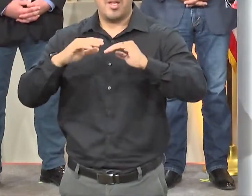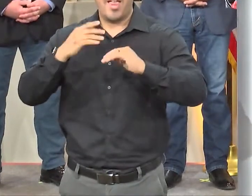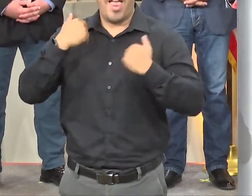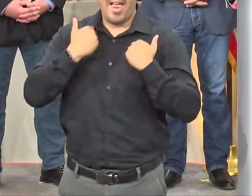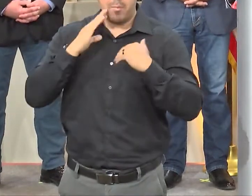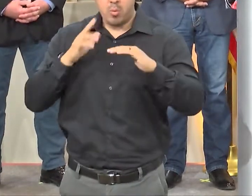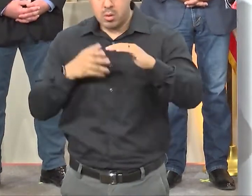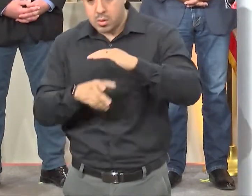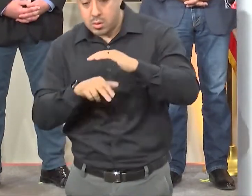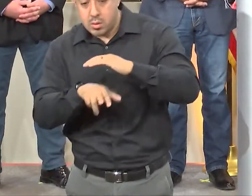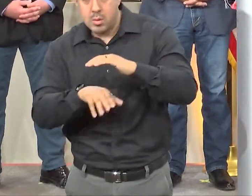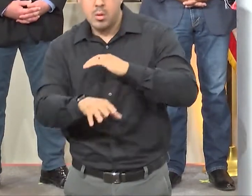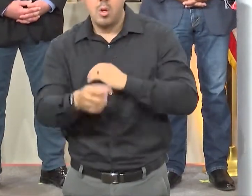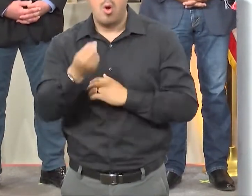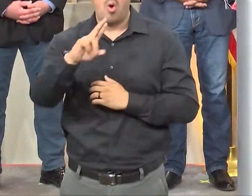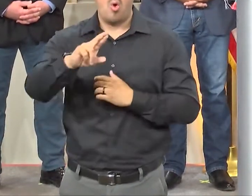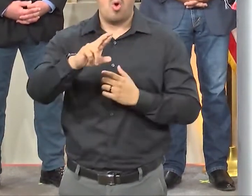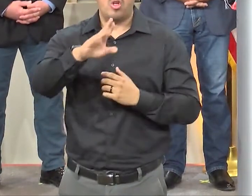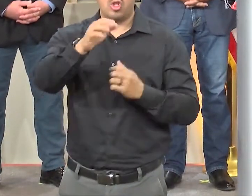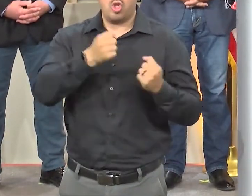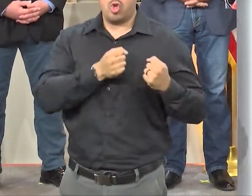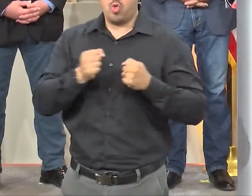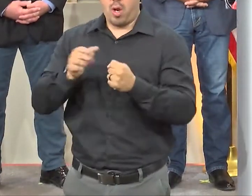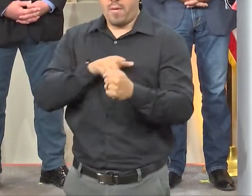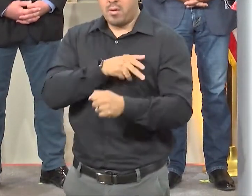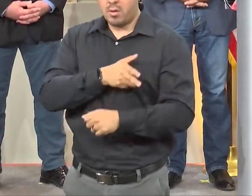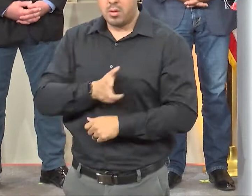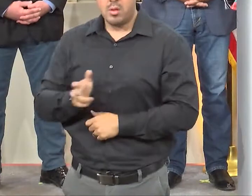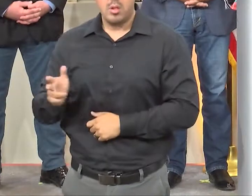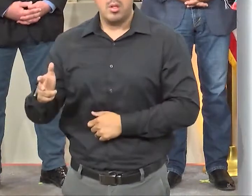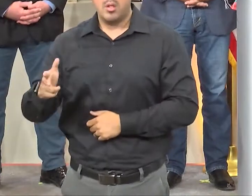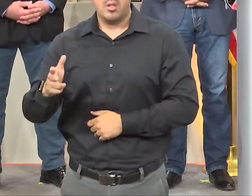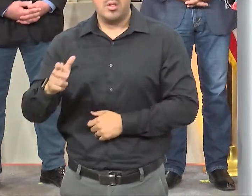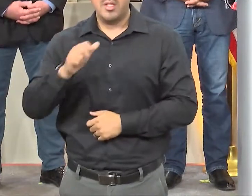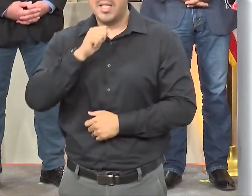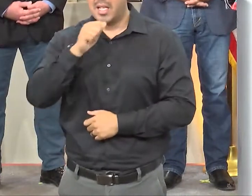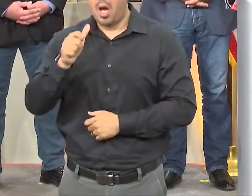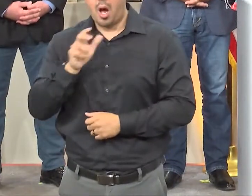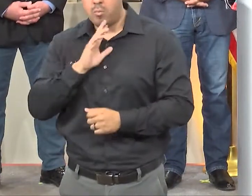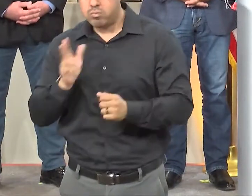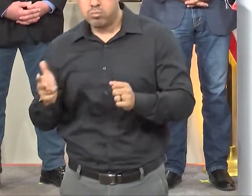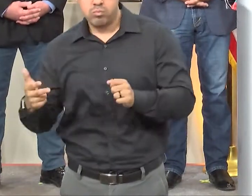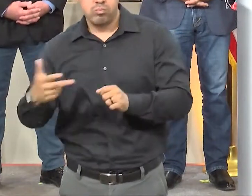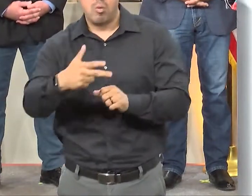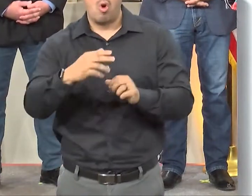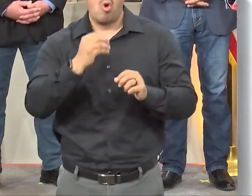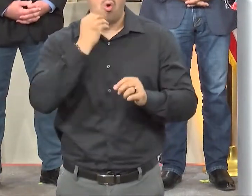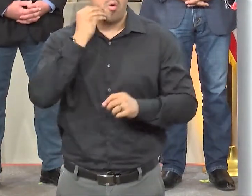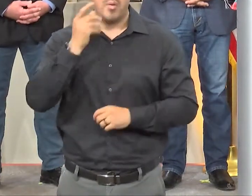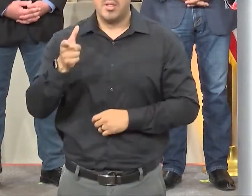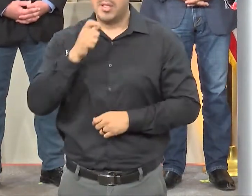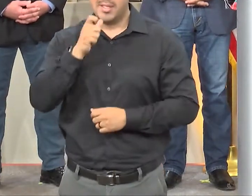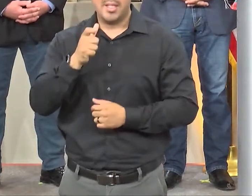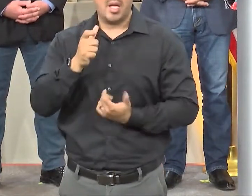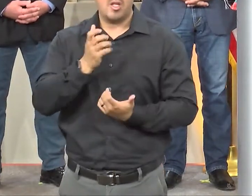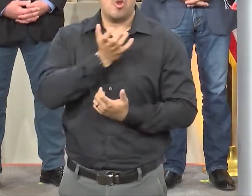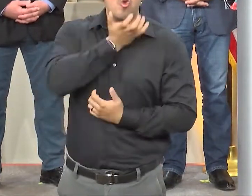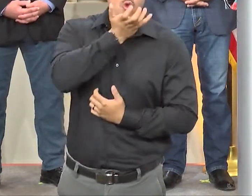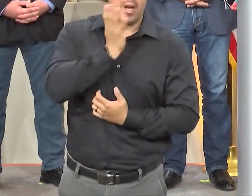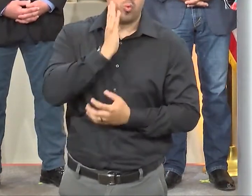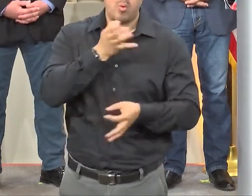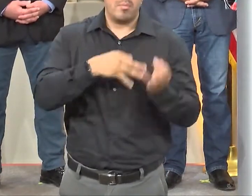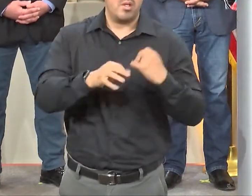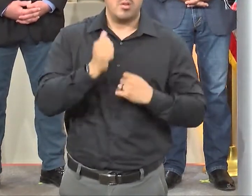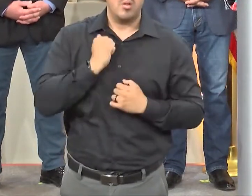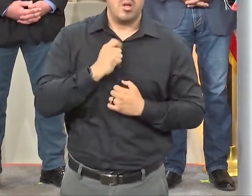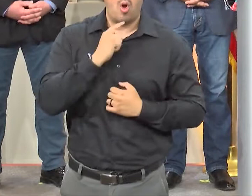the driveway, if your house sits back, the driveway is not going to come all the way to the house. They're not going to replace the grass completely. You only get